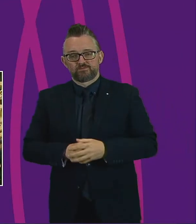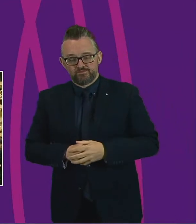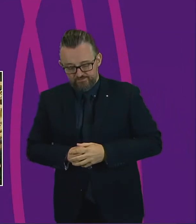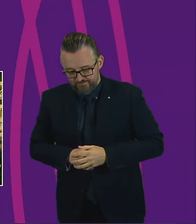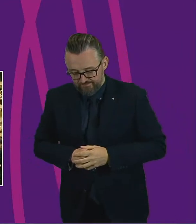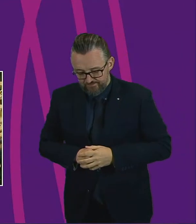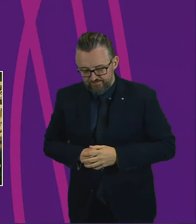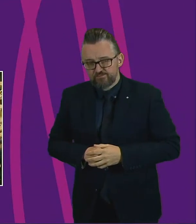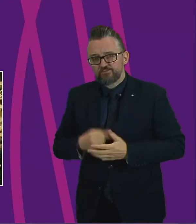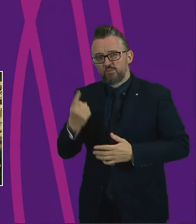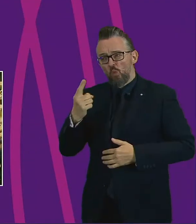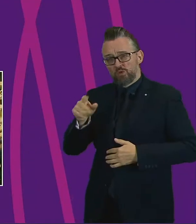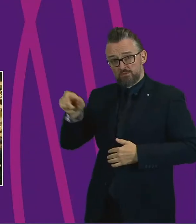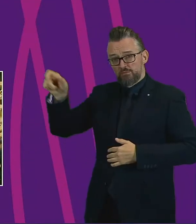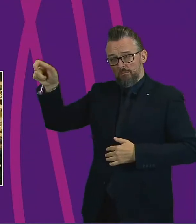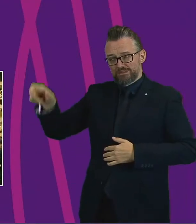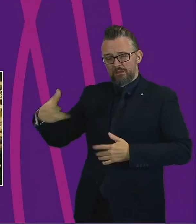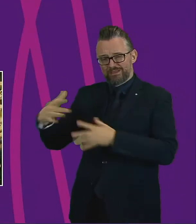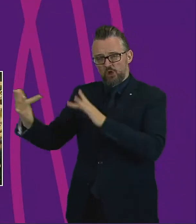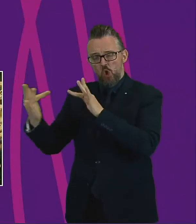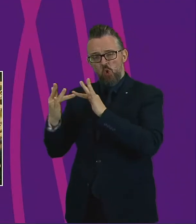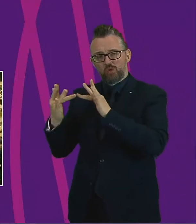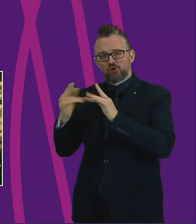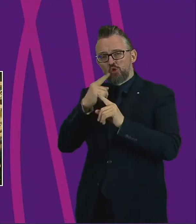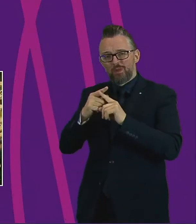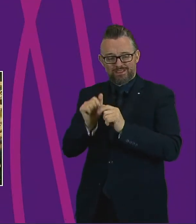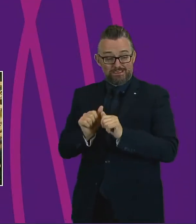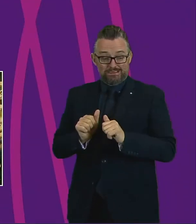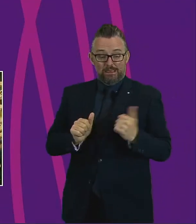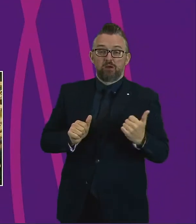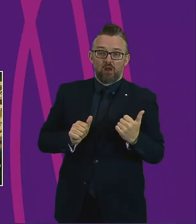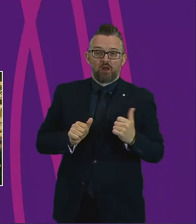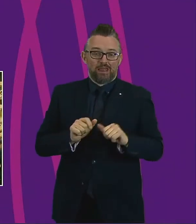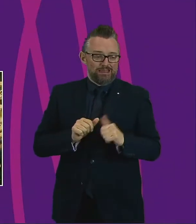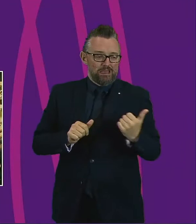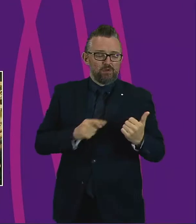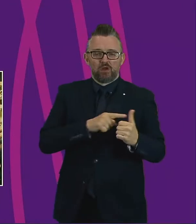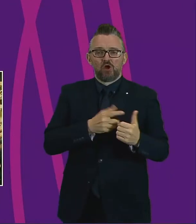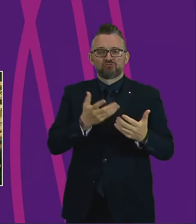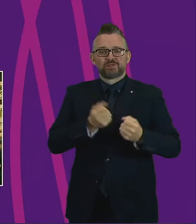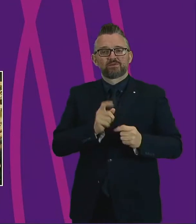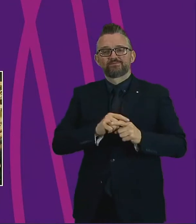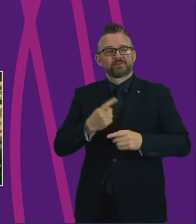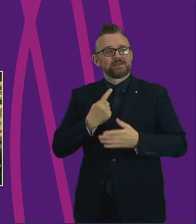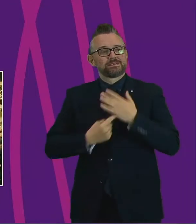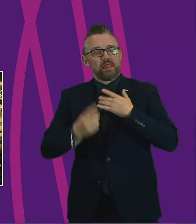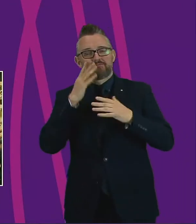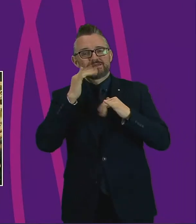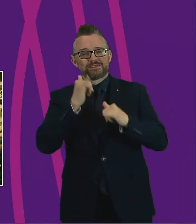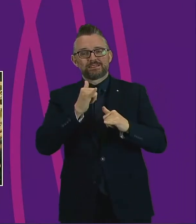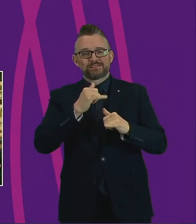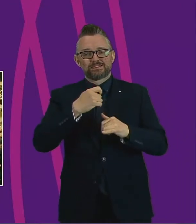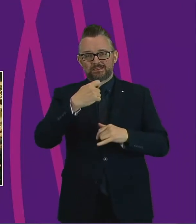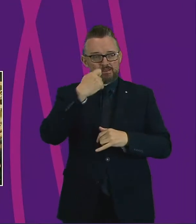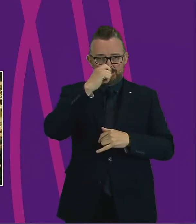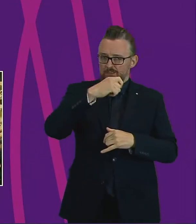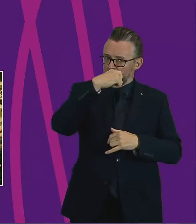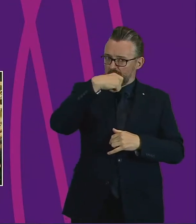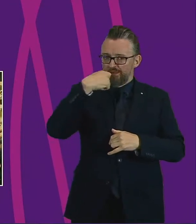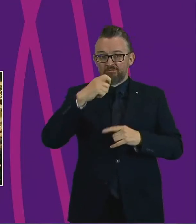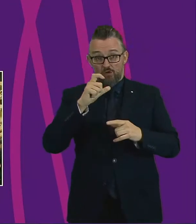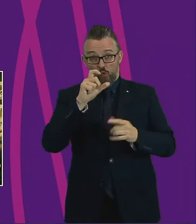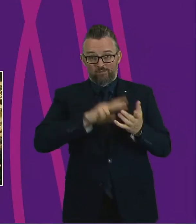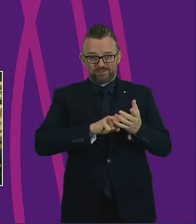A constituent contacted me about a neighbour who received a self-testing kit for COVID-19.